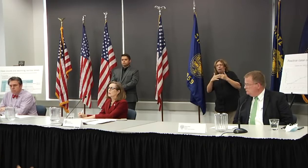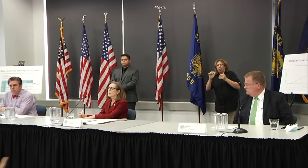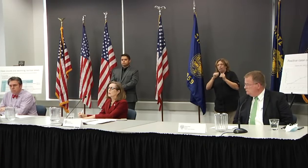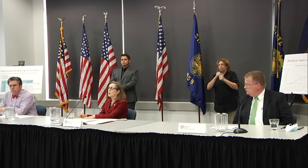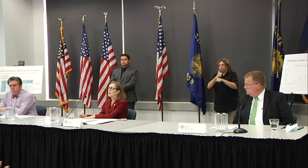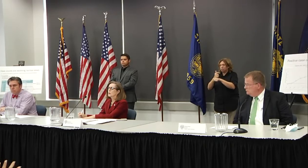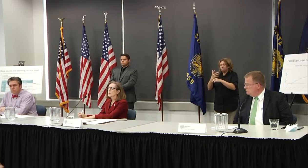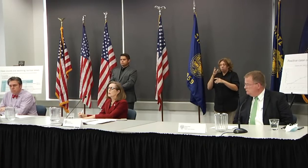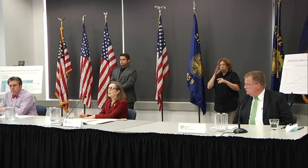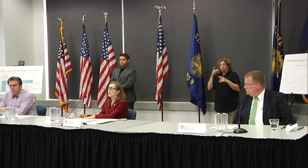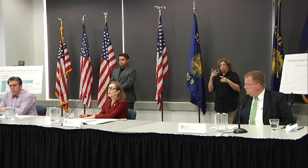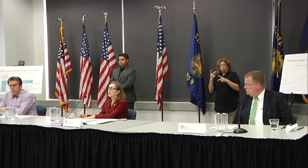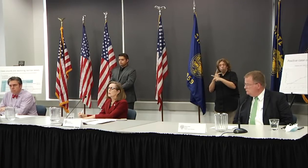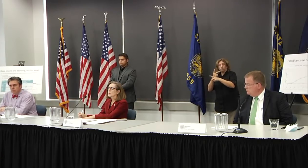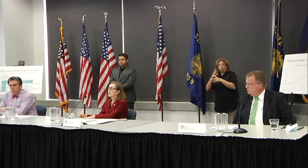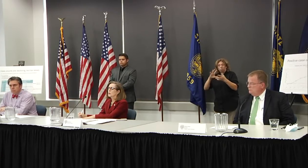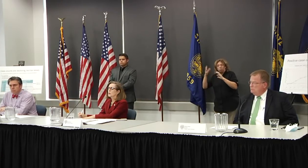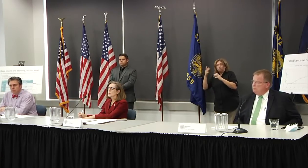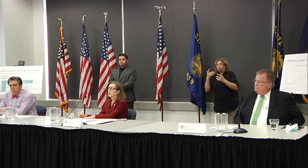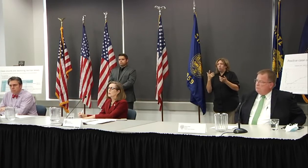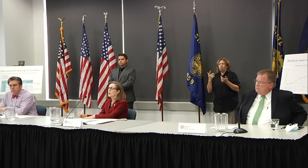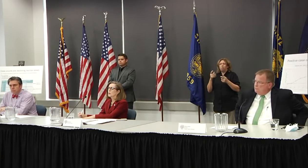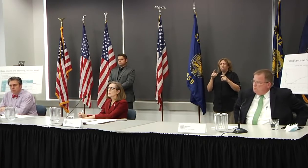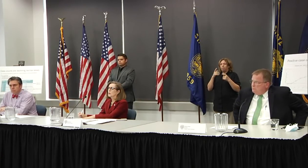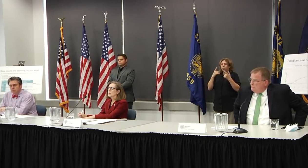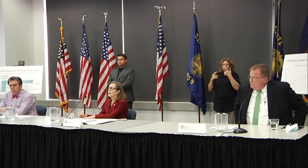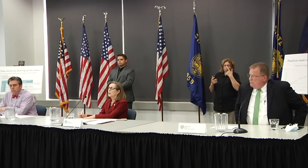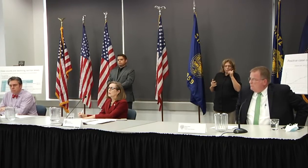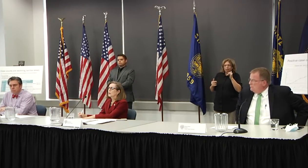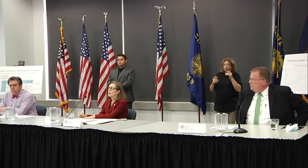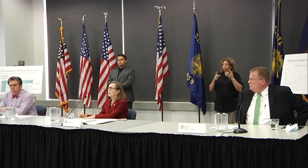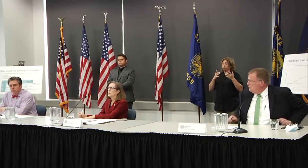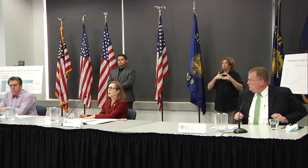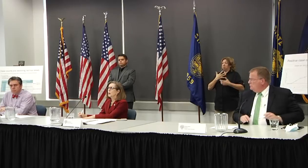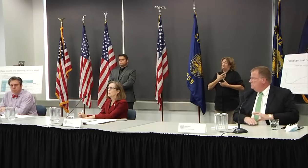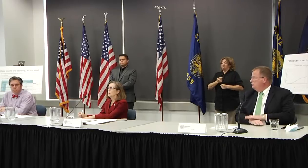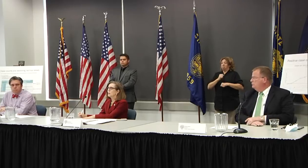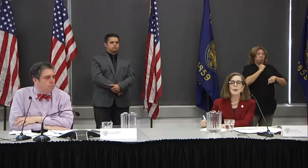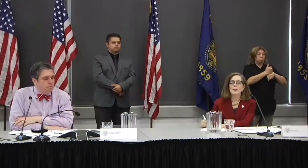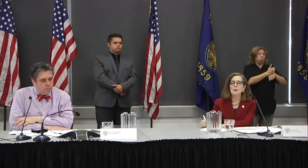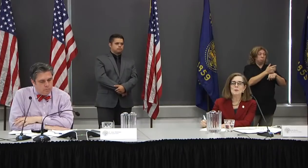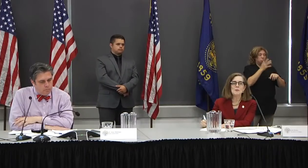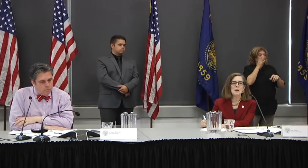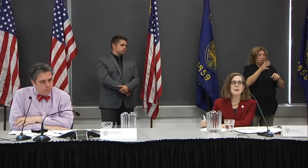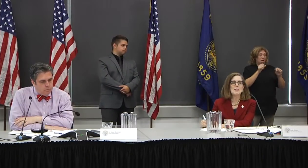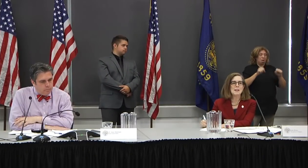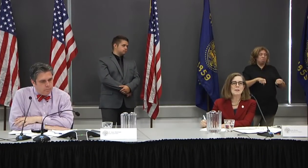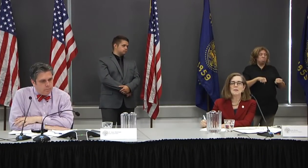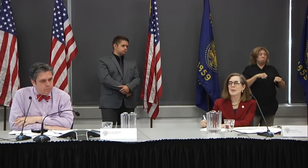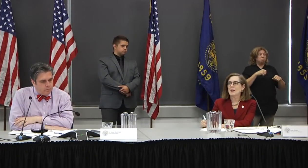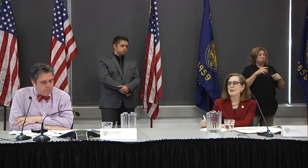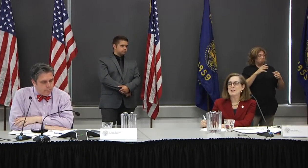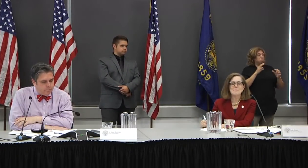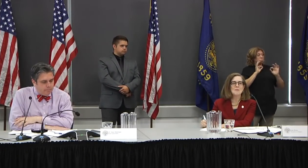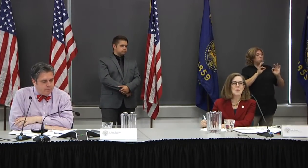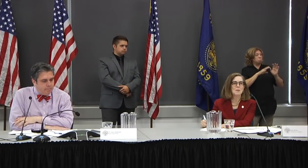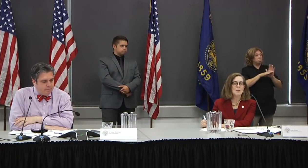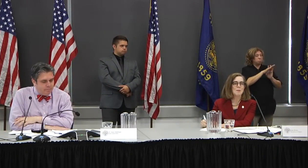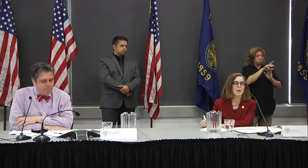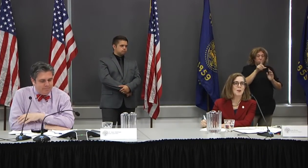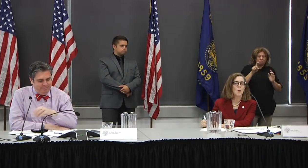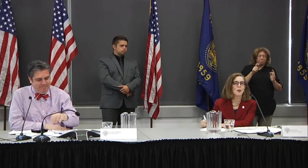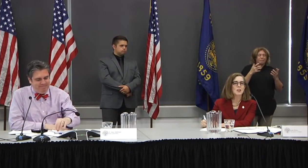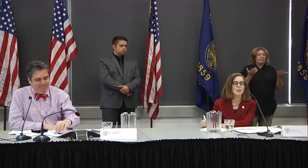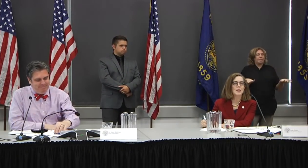How confident are you that voluntary action will get us there? So thank you, Nick, for that